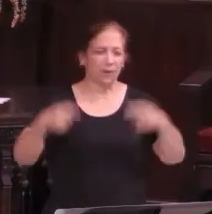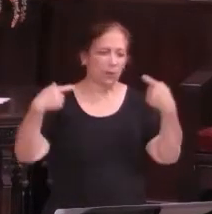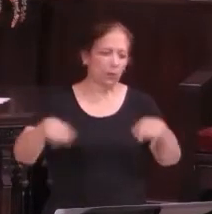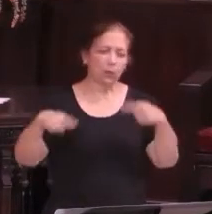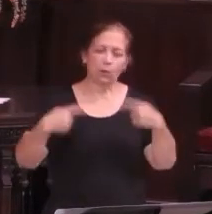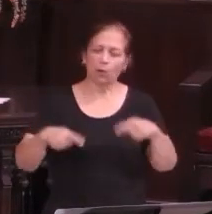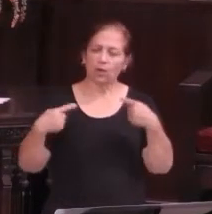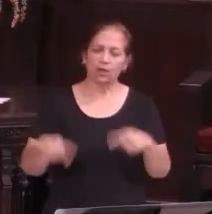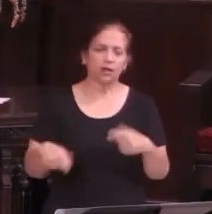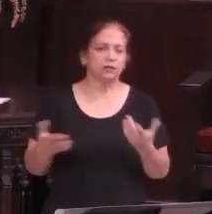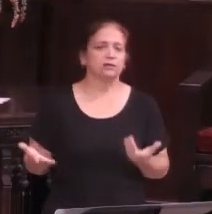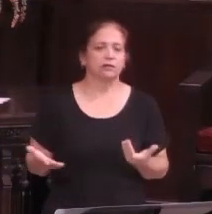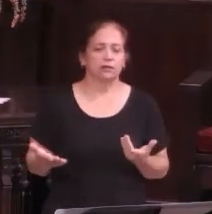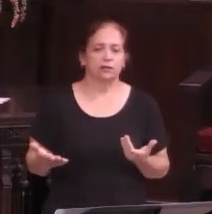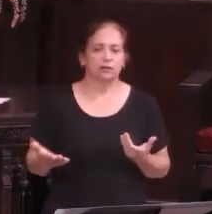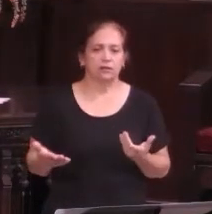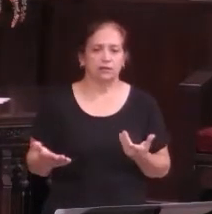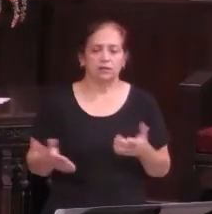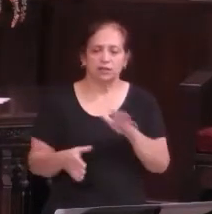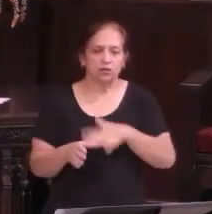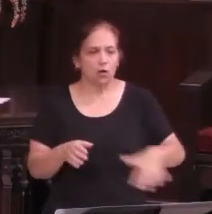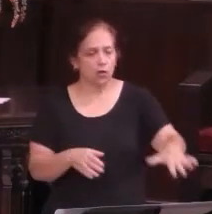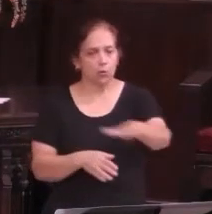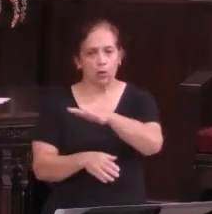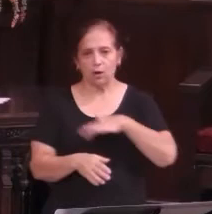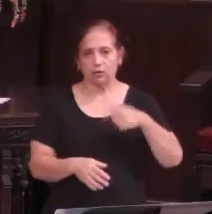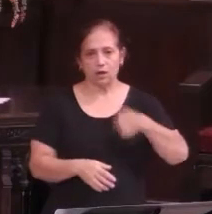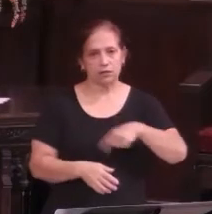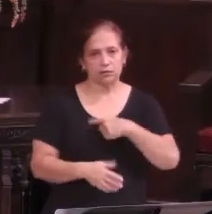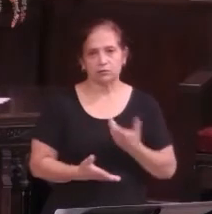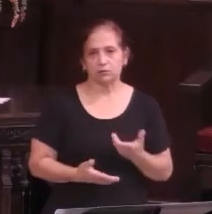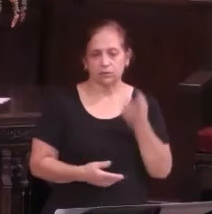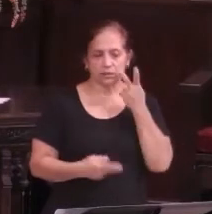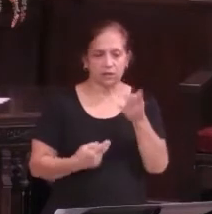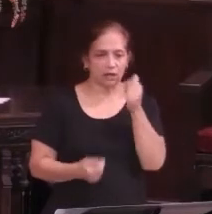Quarreling, it's all around us.